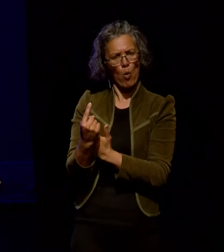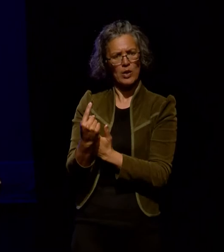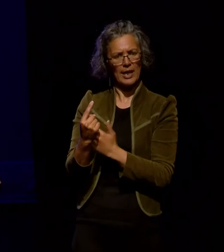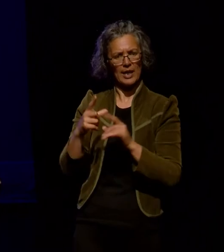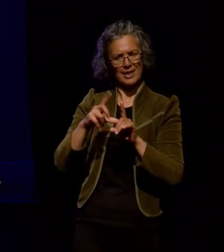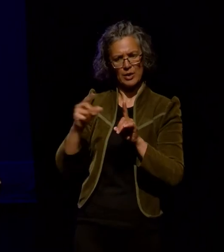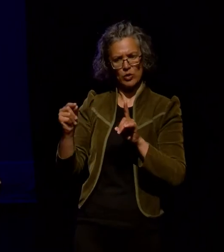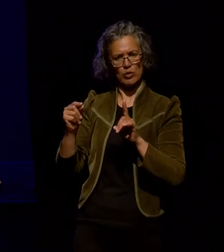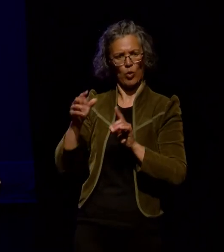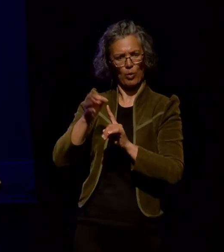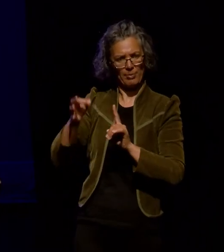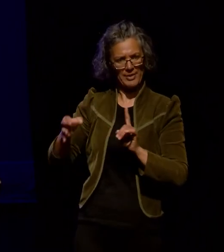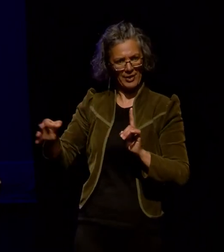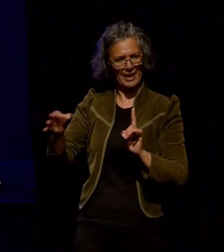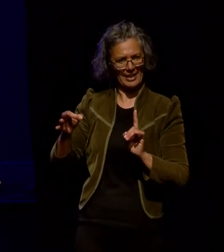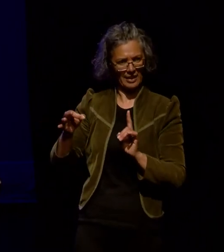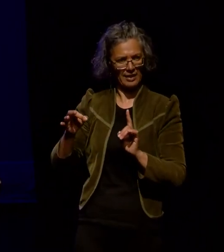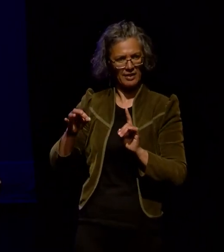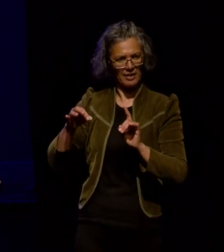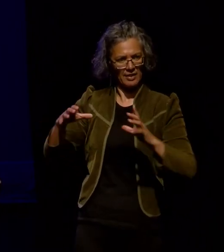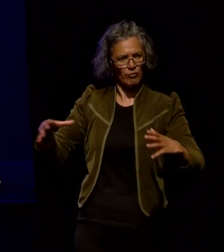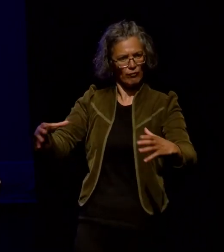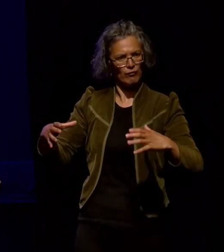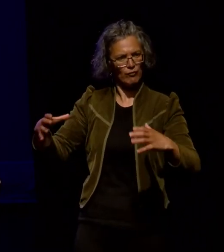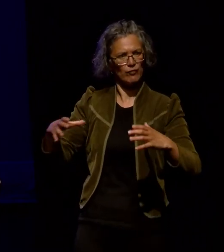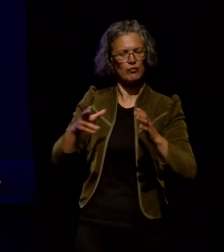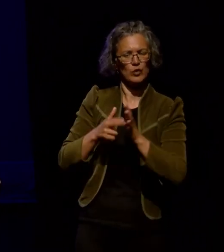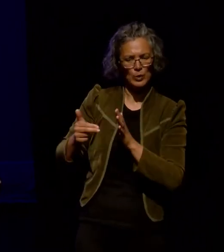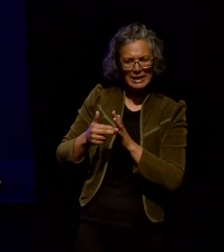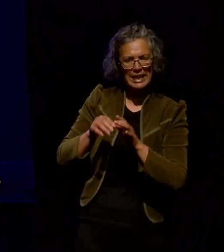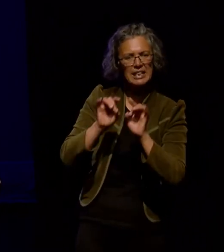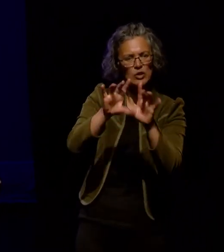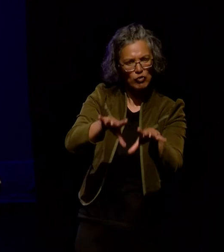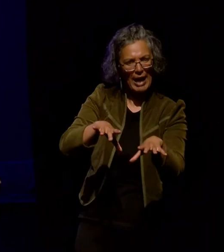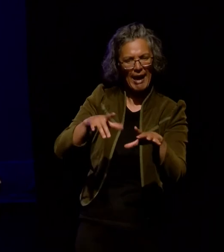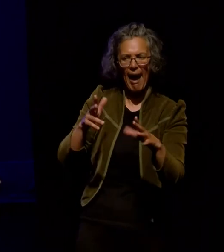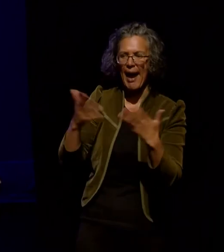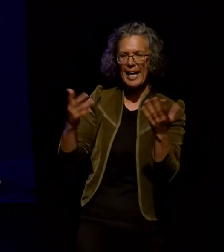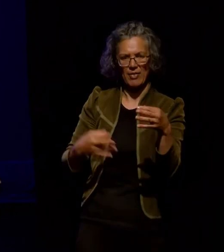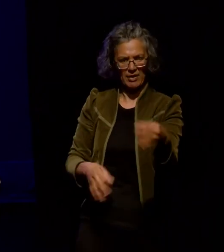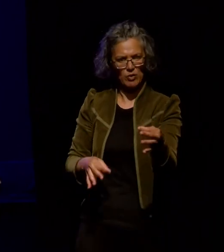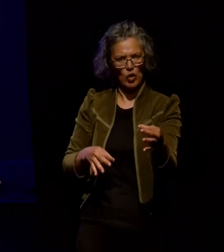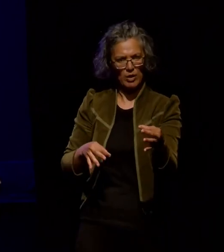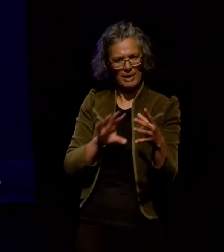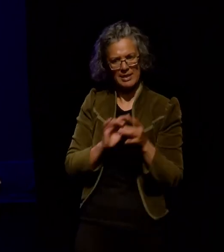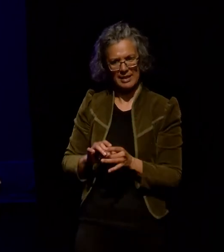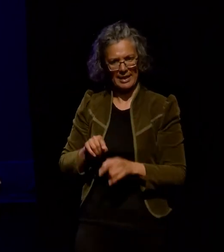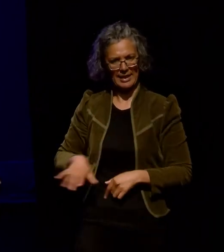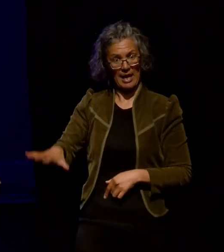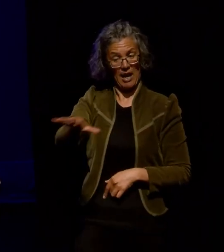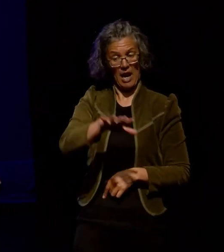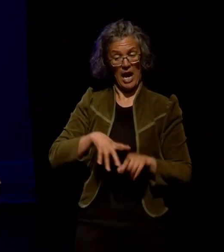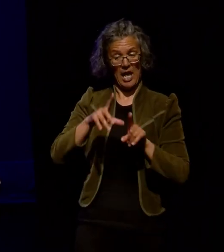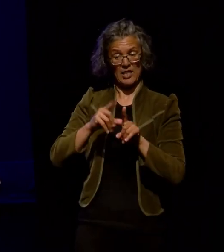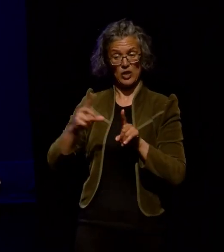memory institutions from New Zealand, Australia, the Pacific, and potentially further afield. It'll be a digital space